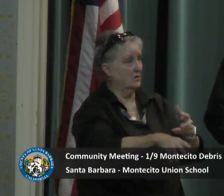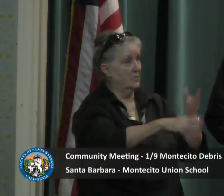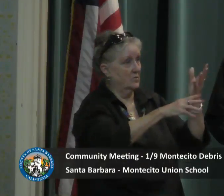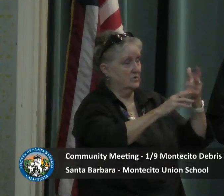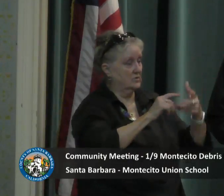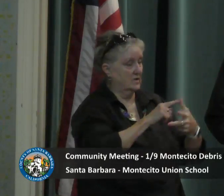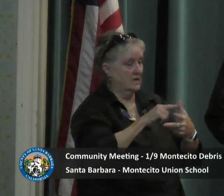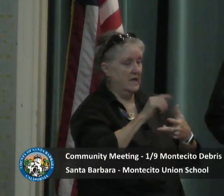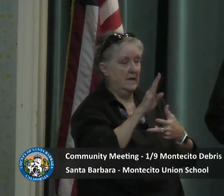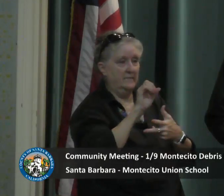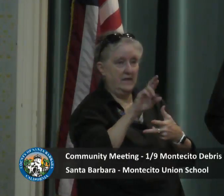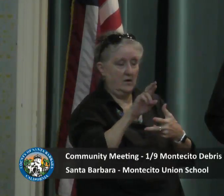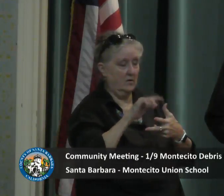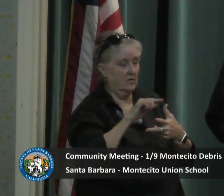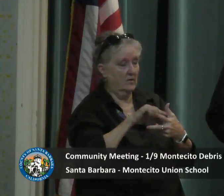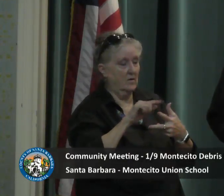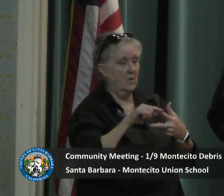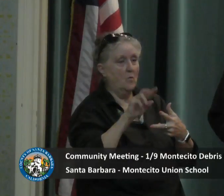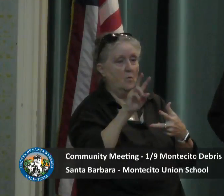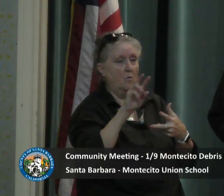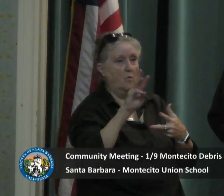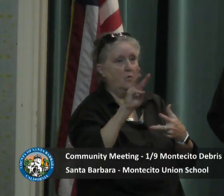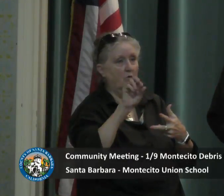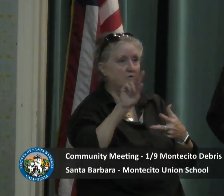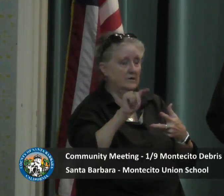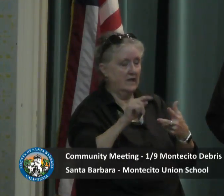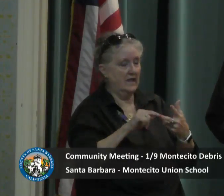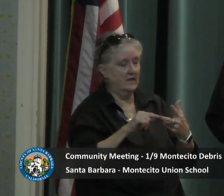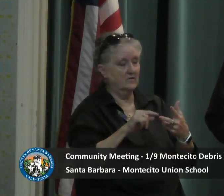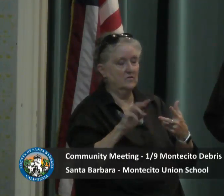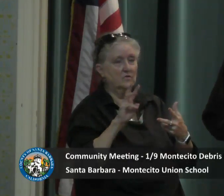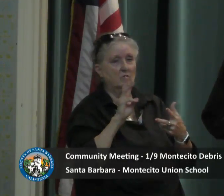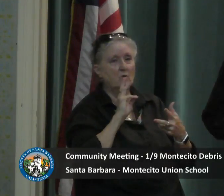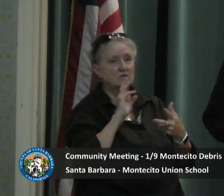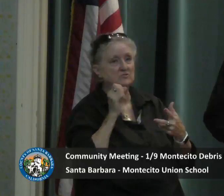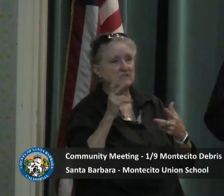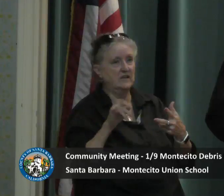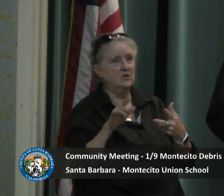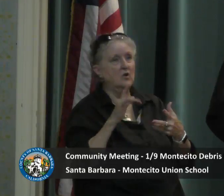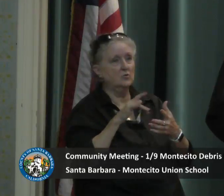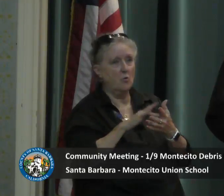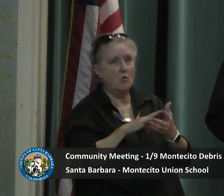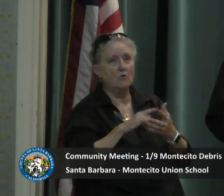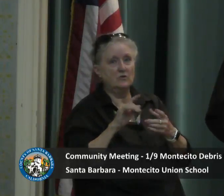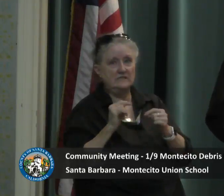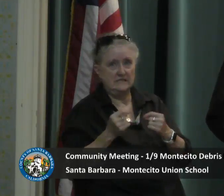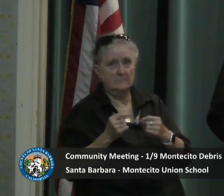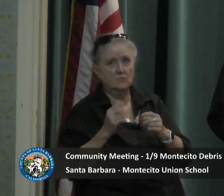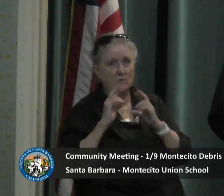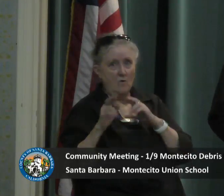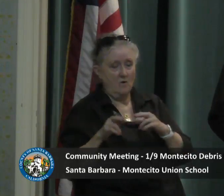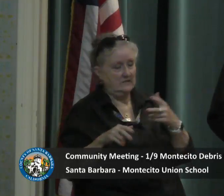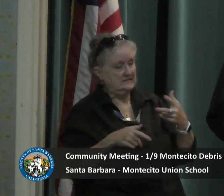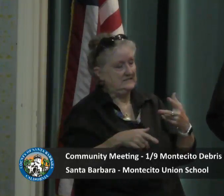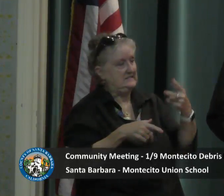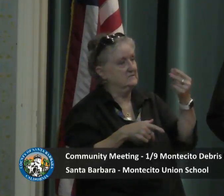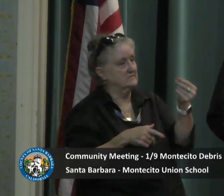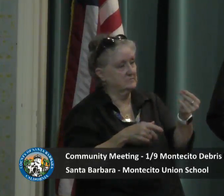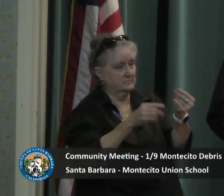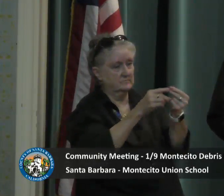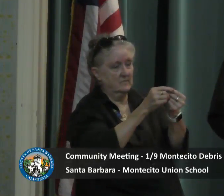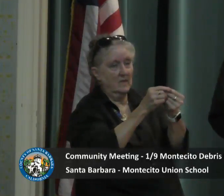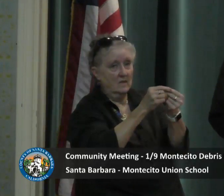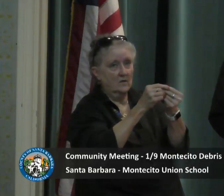Bear report, the WIRT report, and the Watershed Core Team report. They together comprehensively will demonstrate